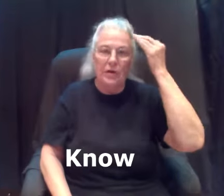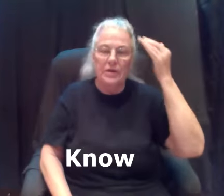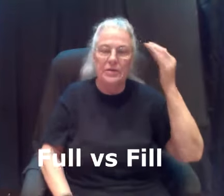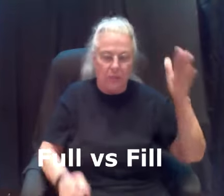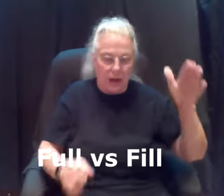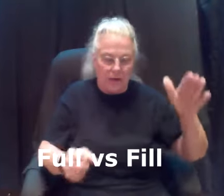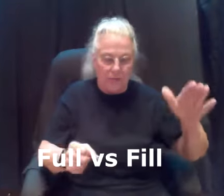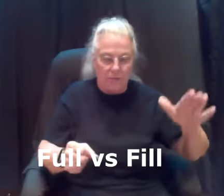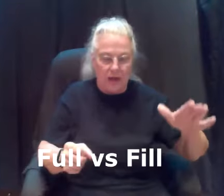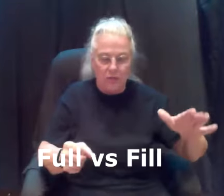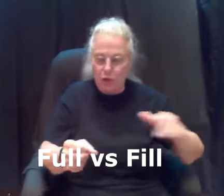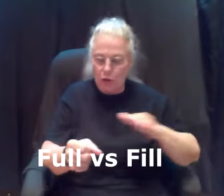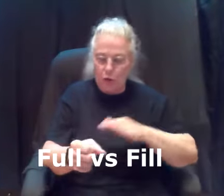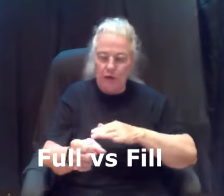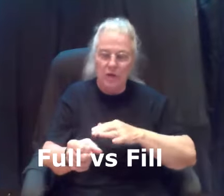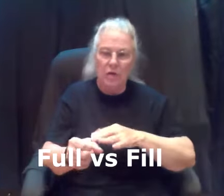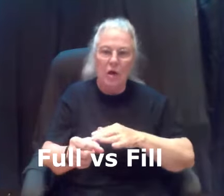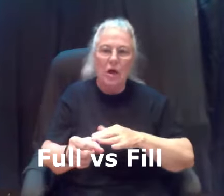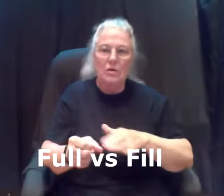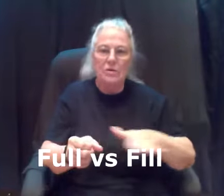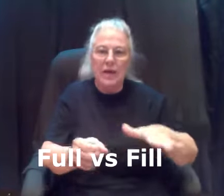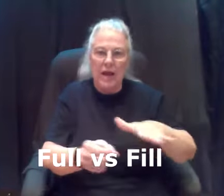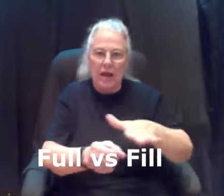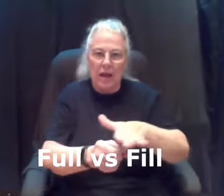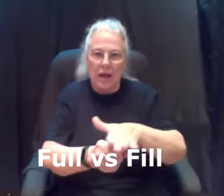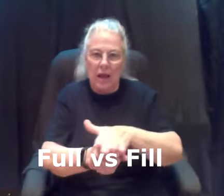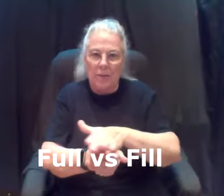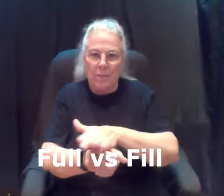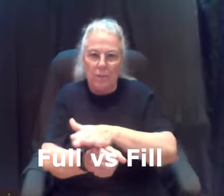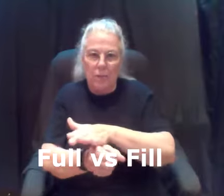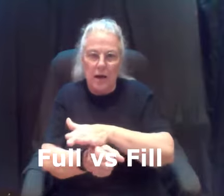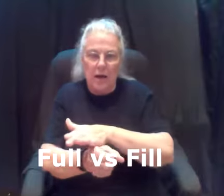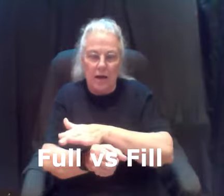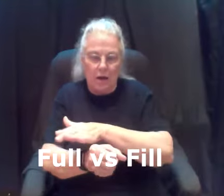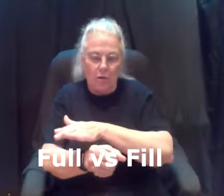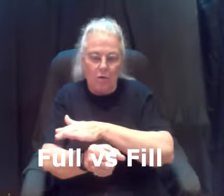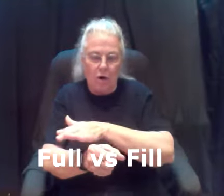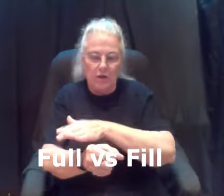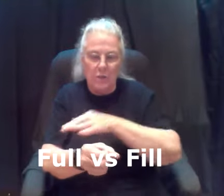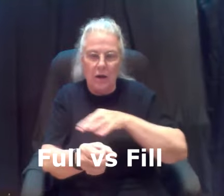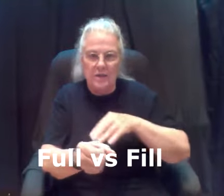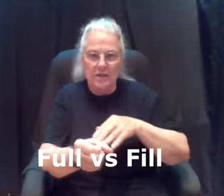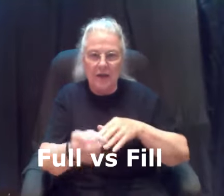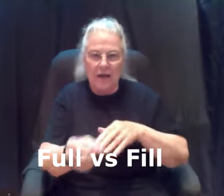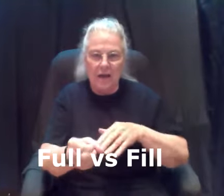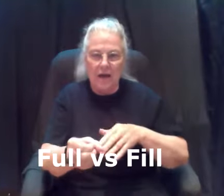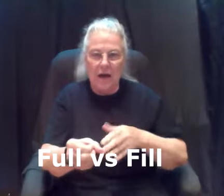Fullness, and that's where you're going to take and bring it across, because it's like a cup.